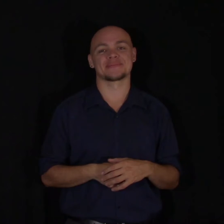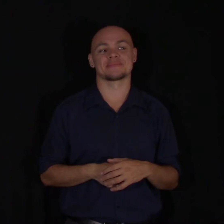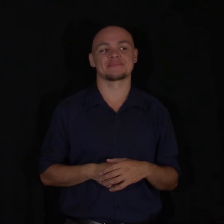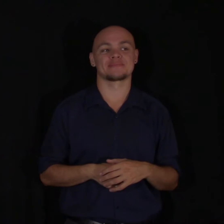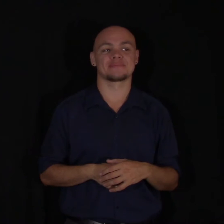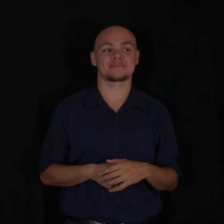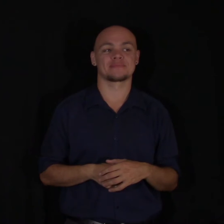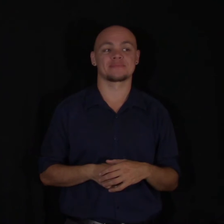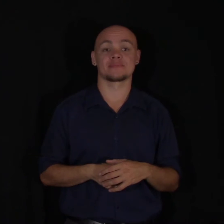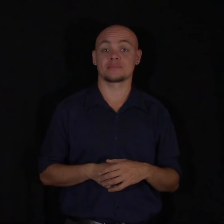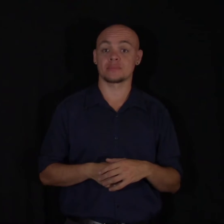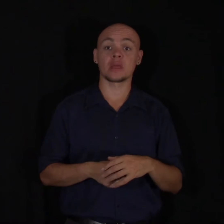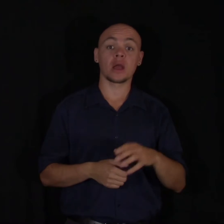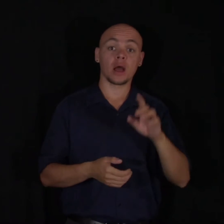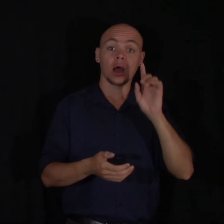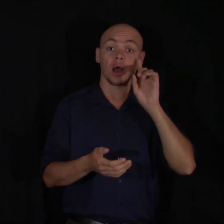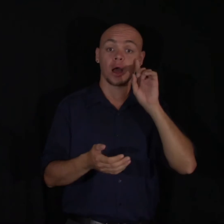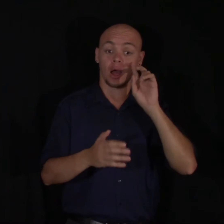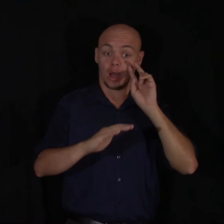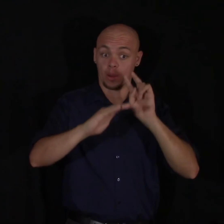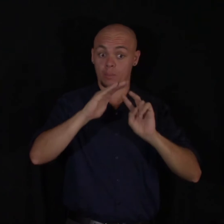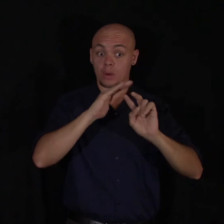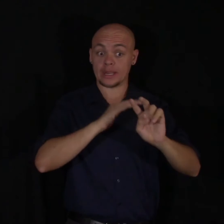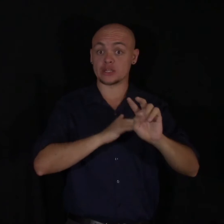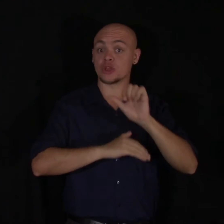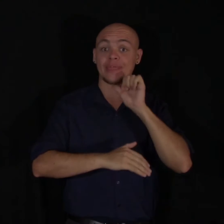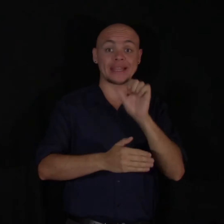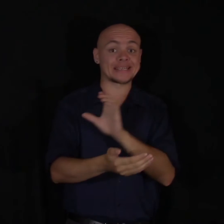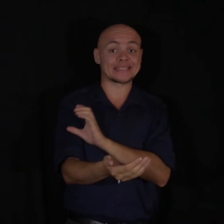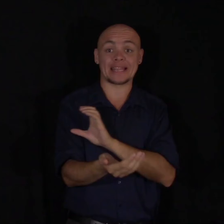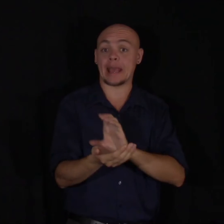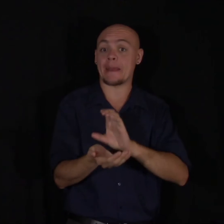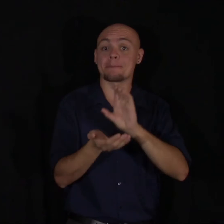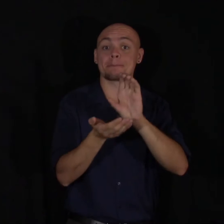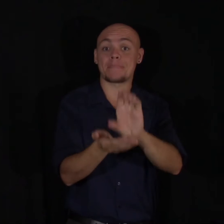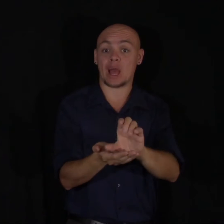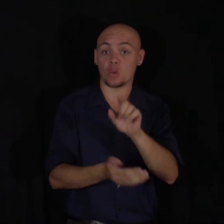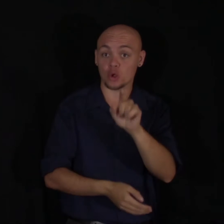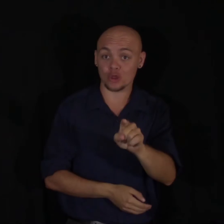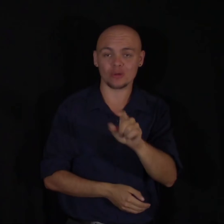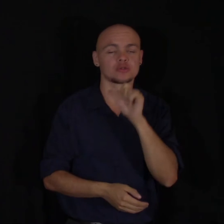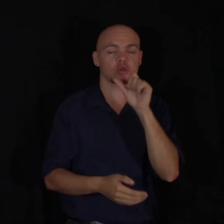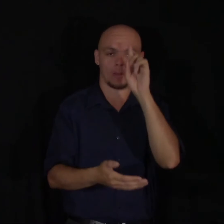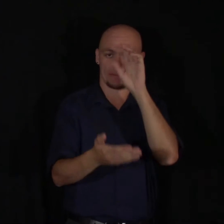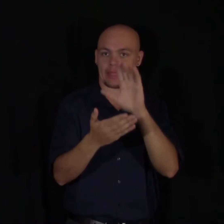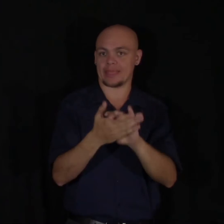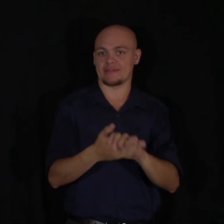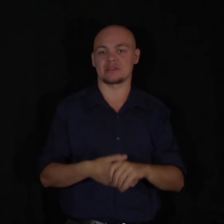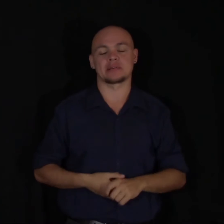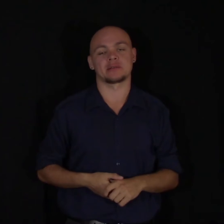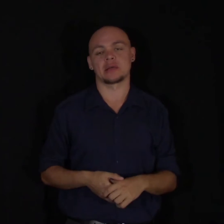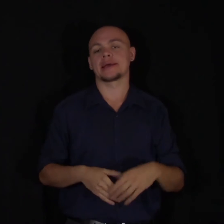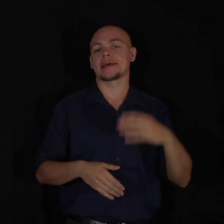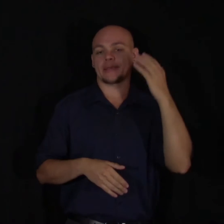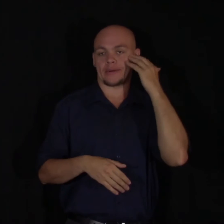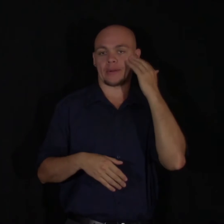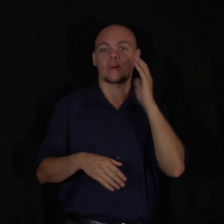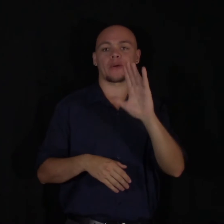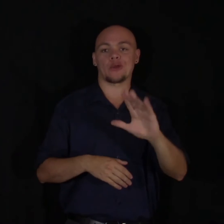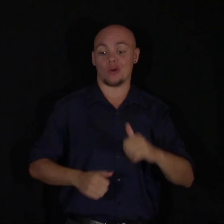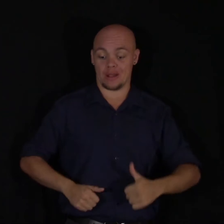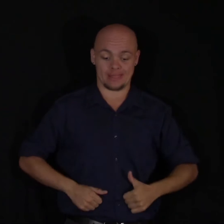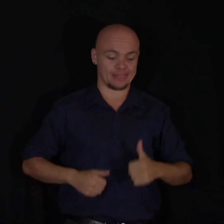Never believe a prediction that doesn't empower you. How many predictions have been thrown at you your